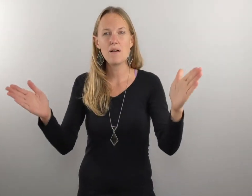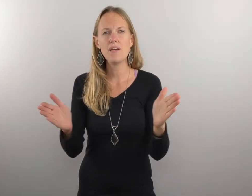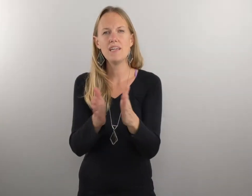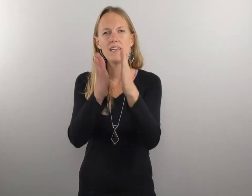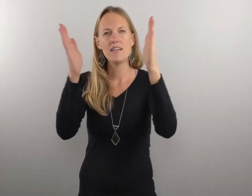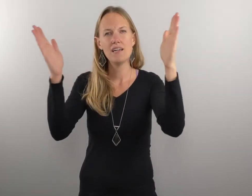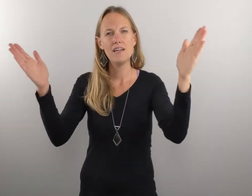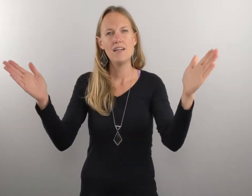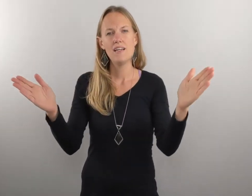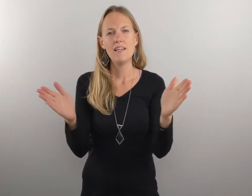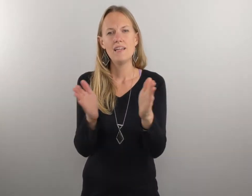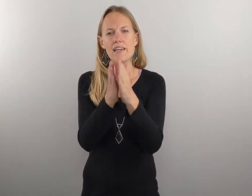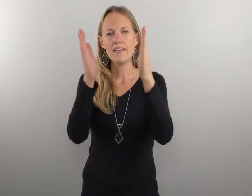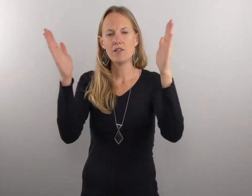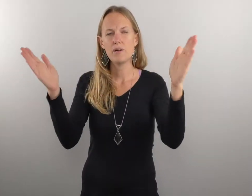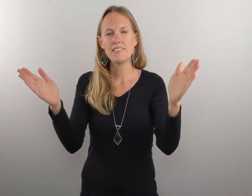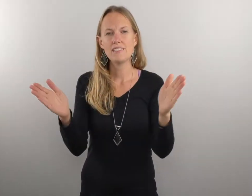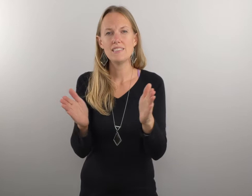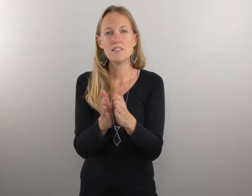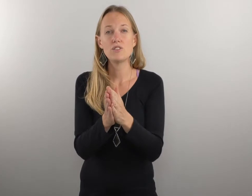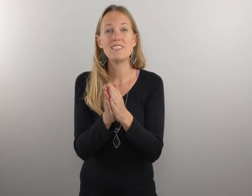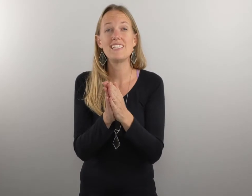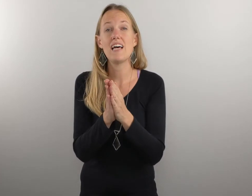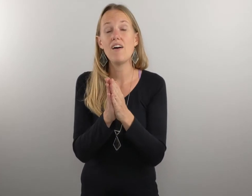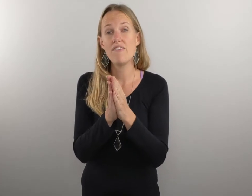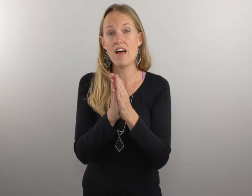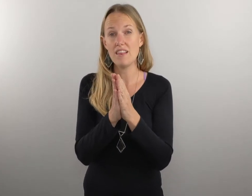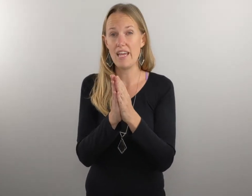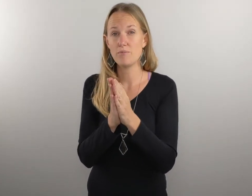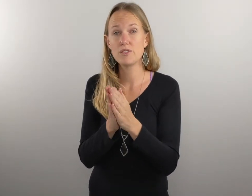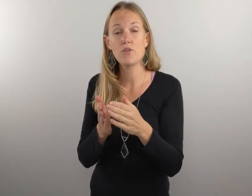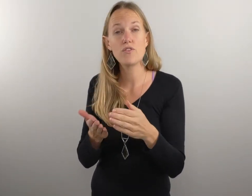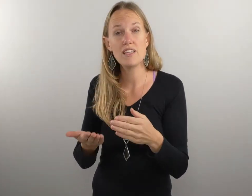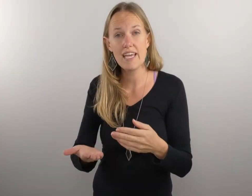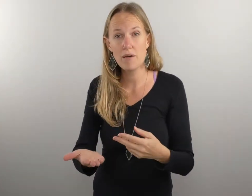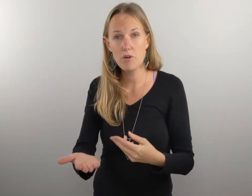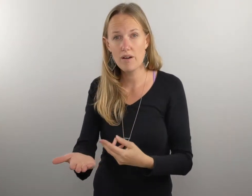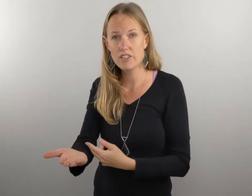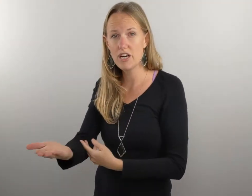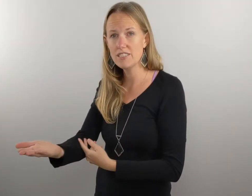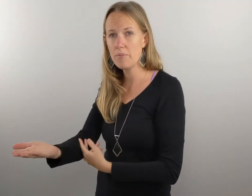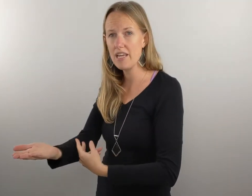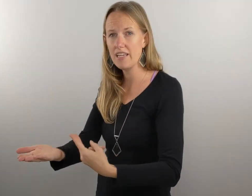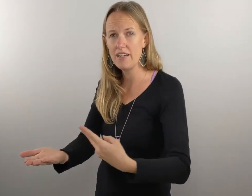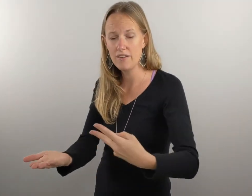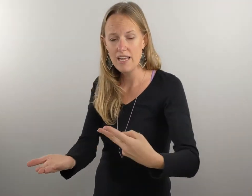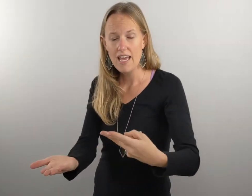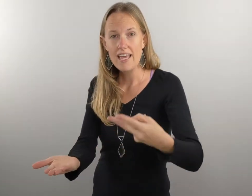clapping. Okay, the praises, it says of the Lamb. So for Lamb, you have your non-dominant hand out, and like you